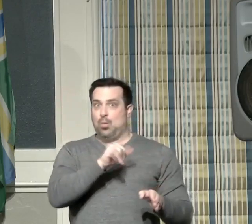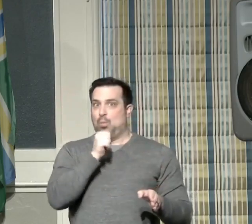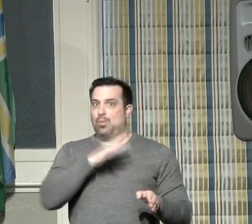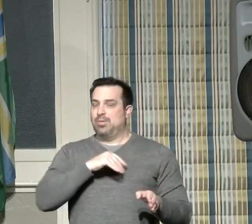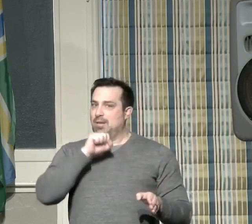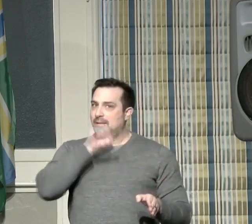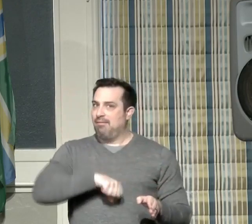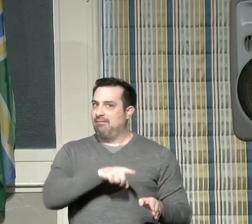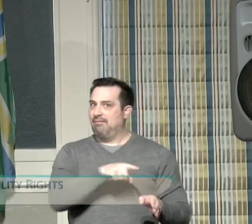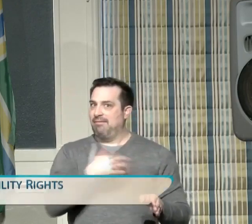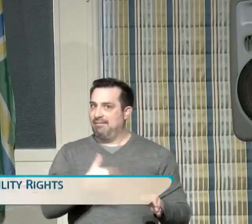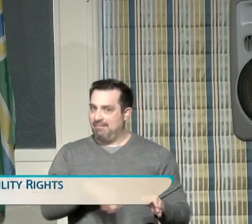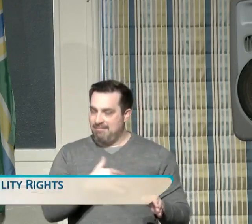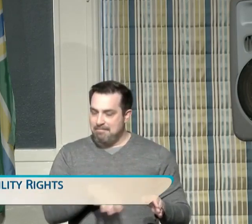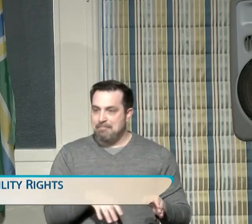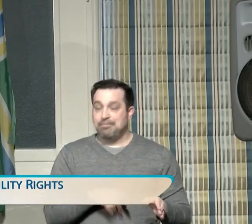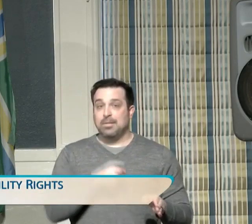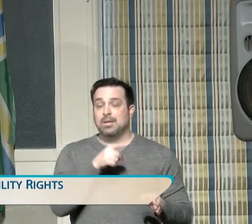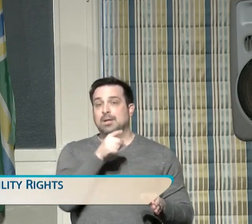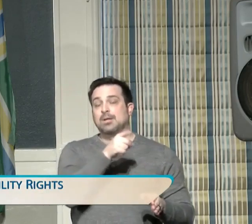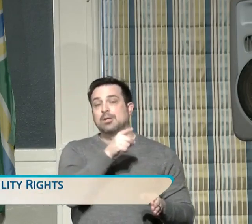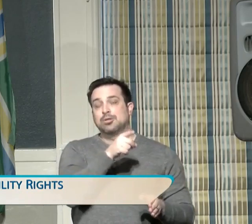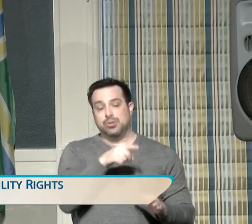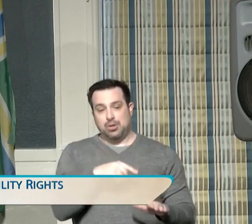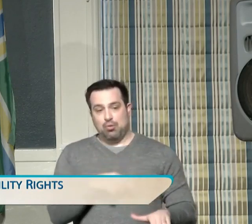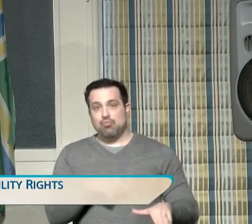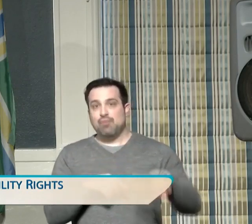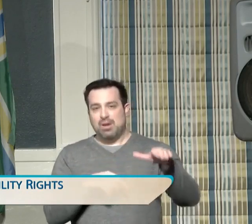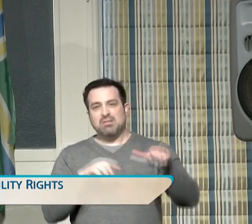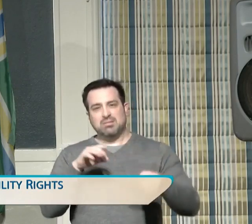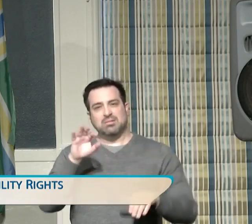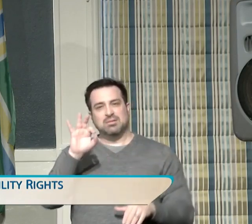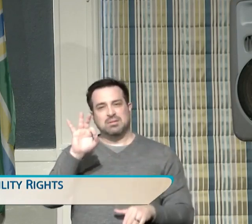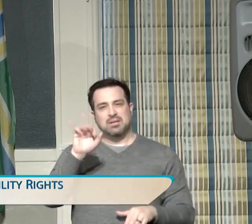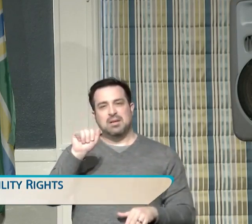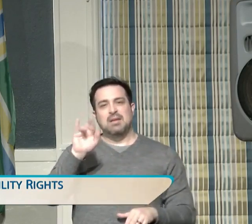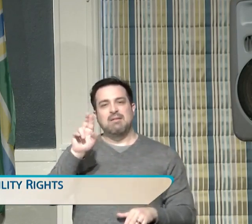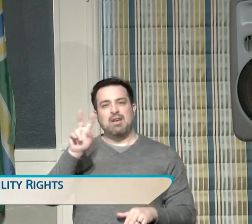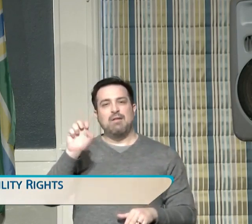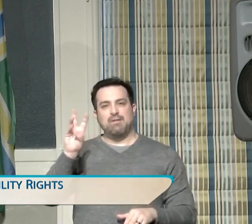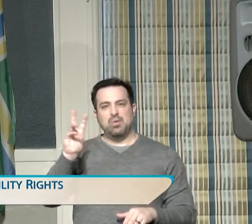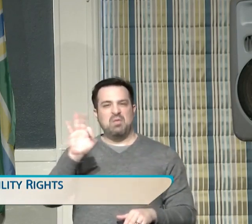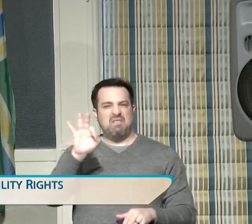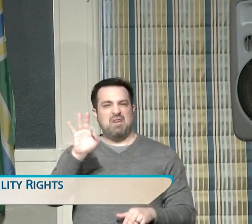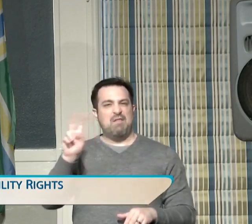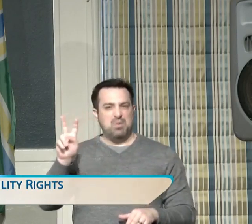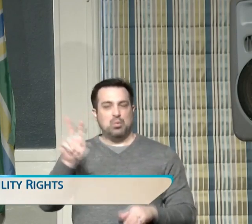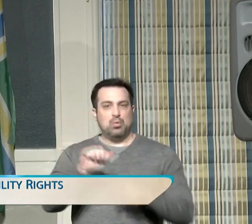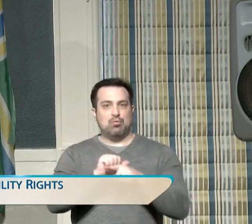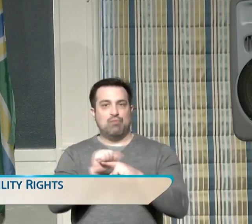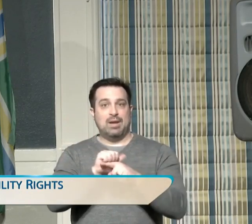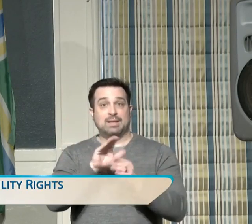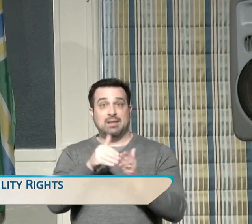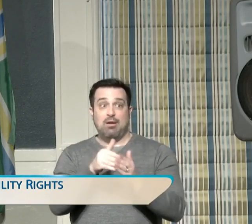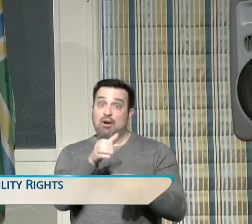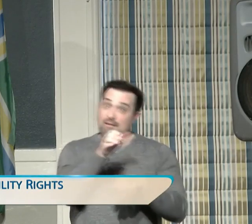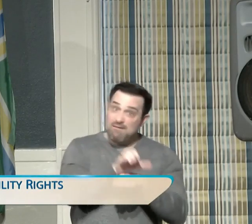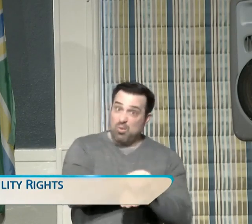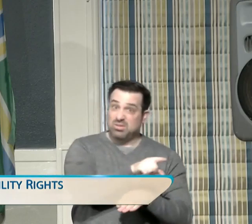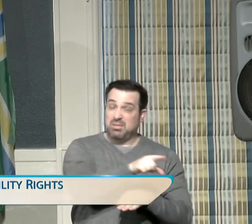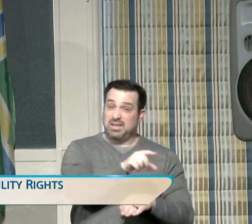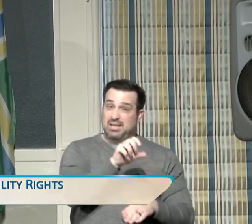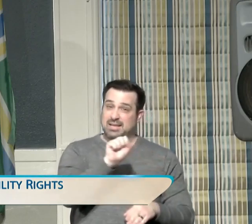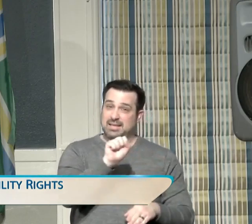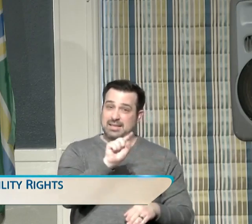love, who was raised at Fairview Training Center, forcibly sterilized before she